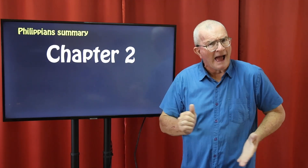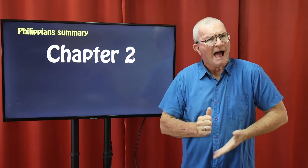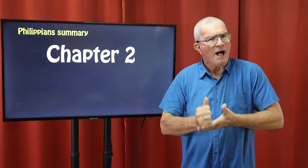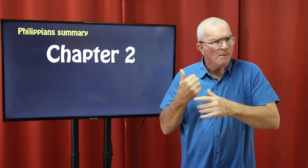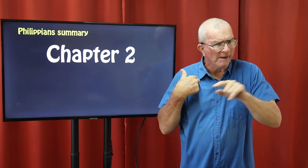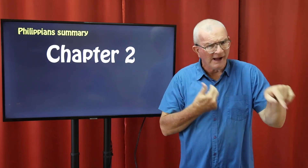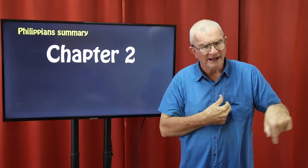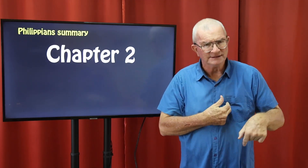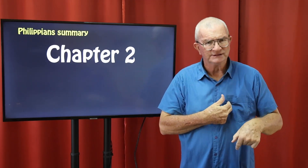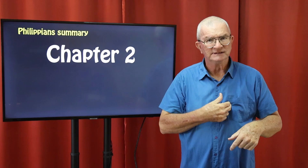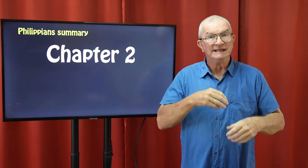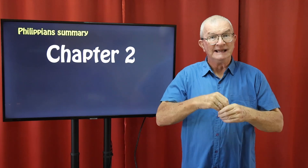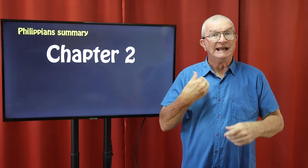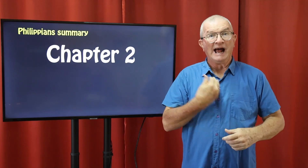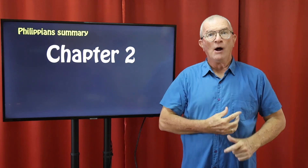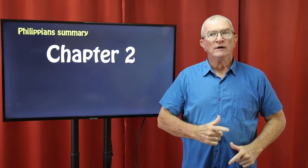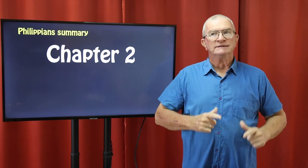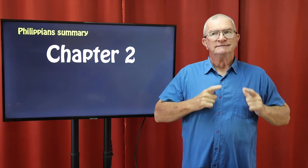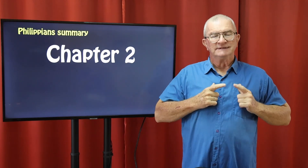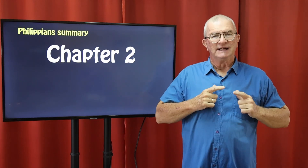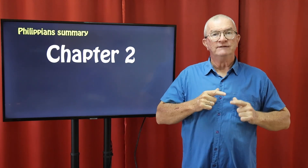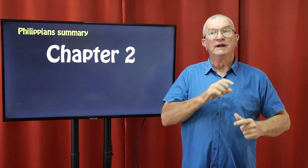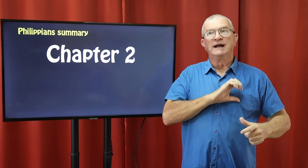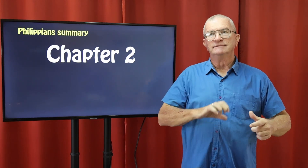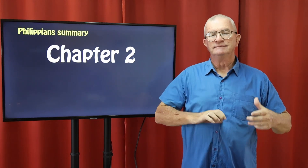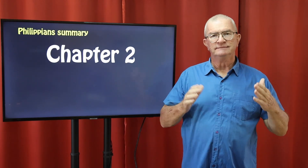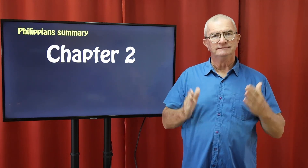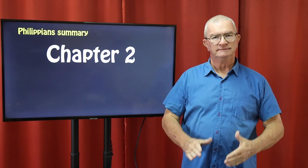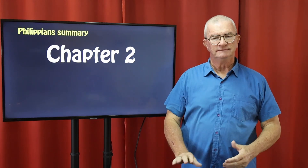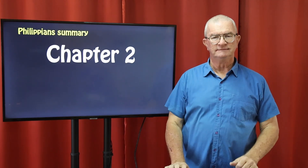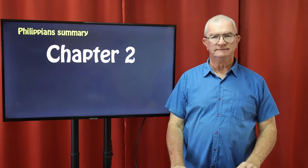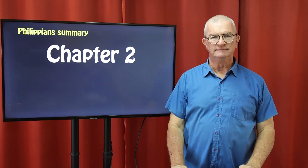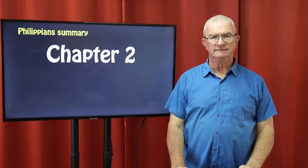from chapter 2 that really will encourage us as Christians.